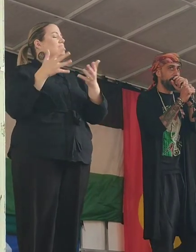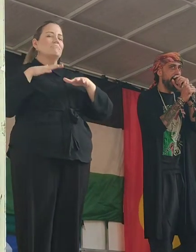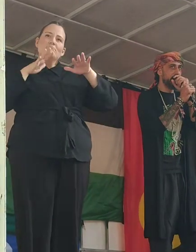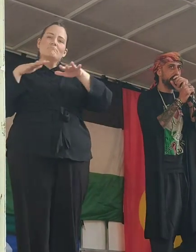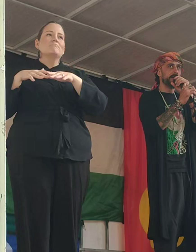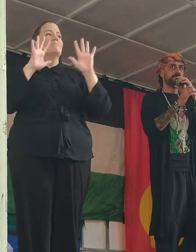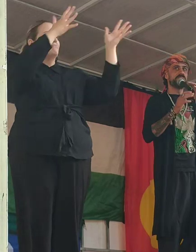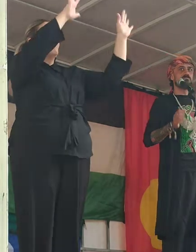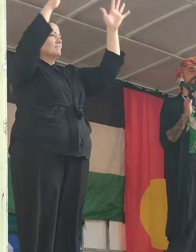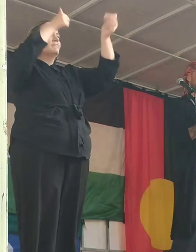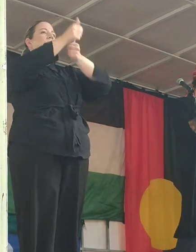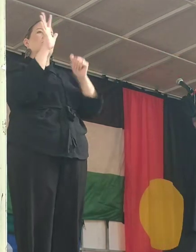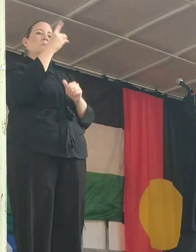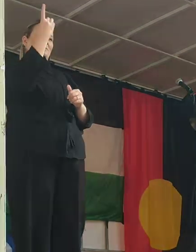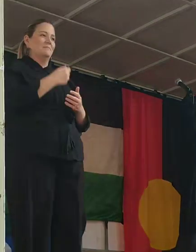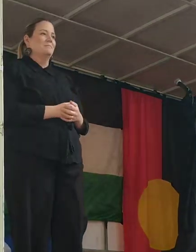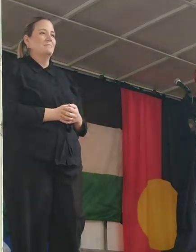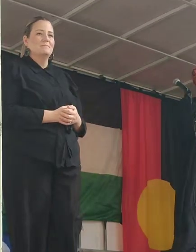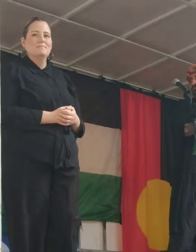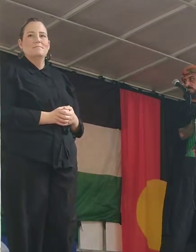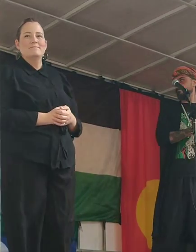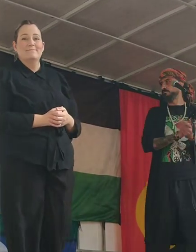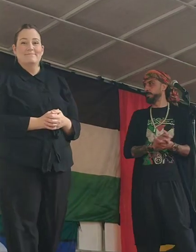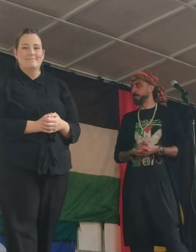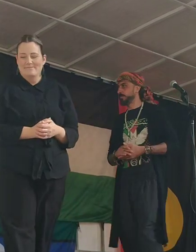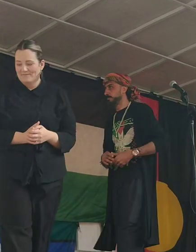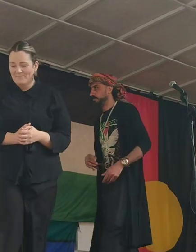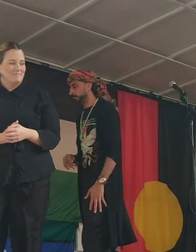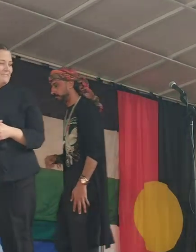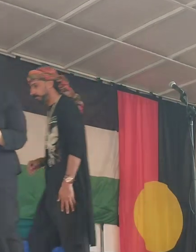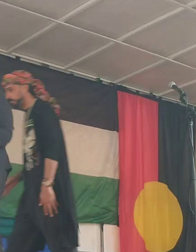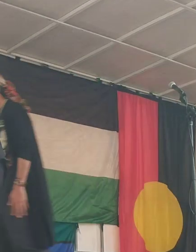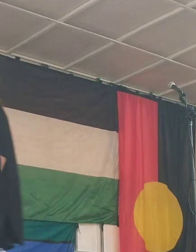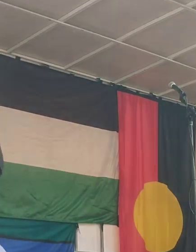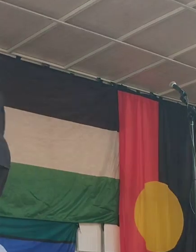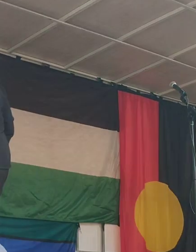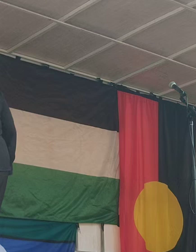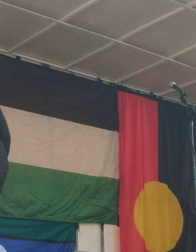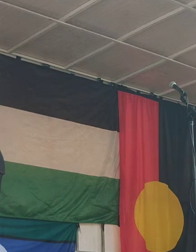everyone!